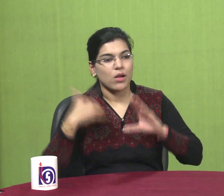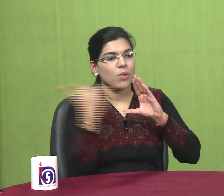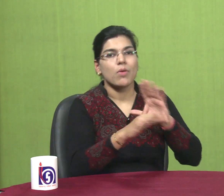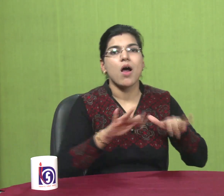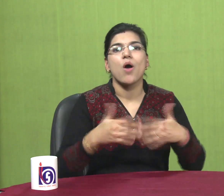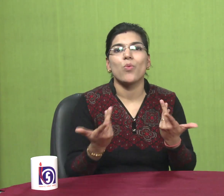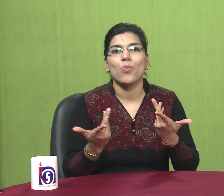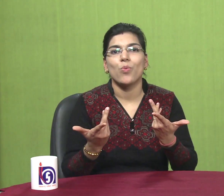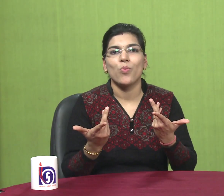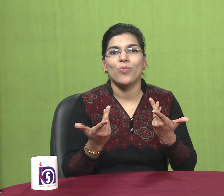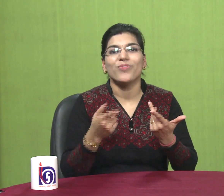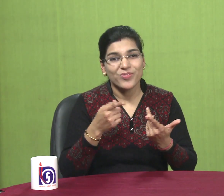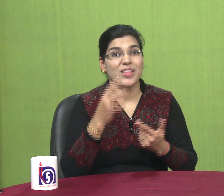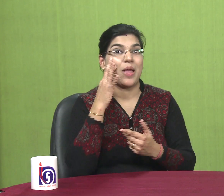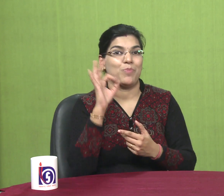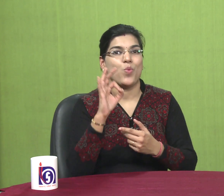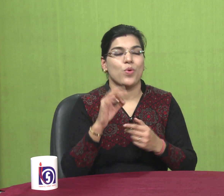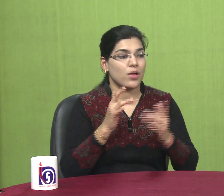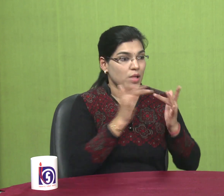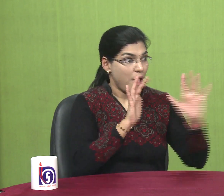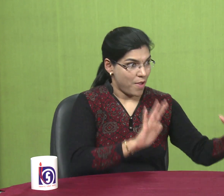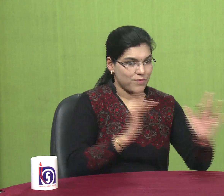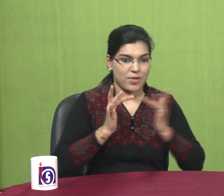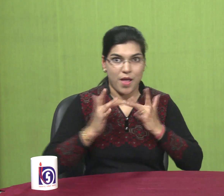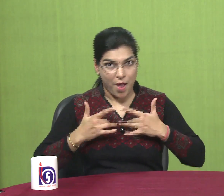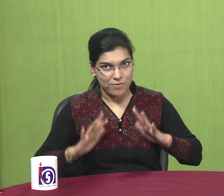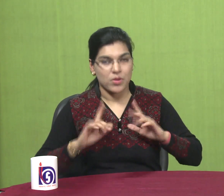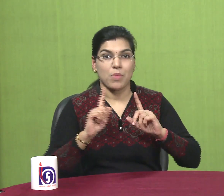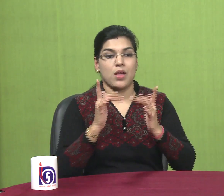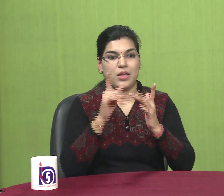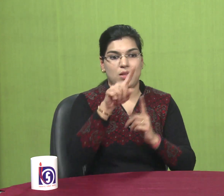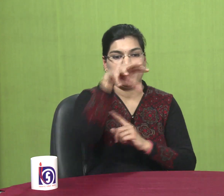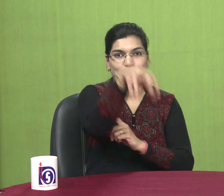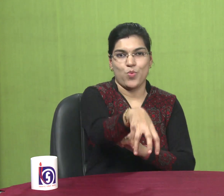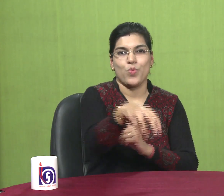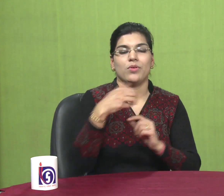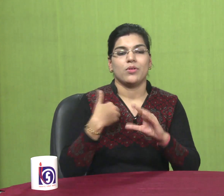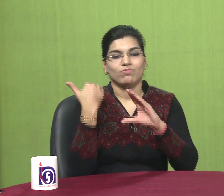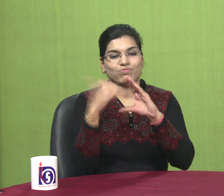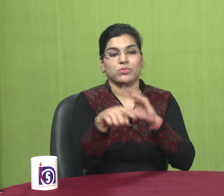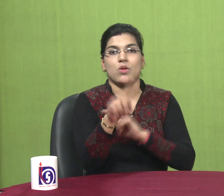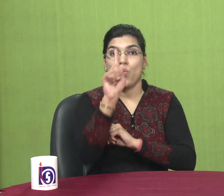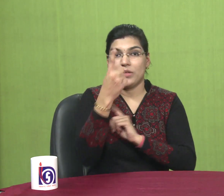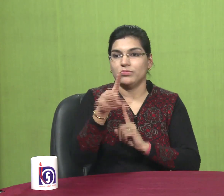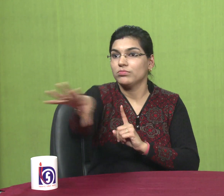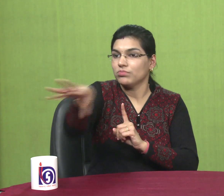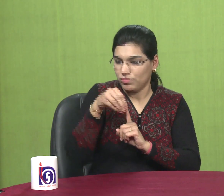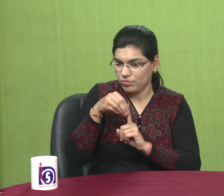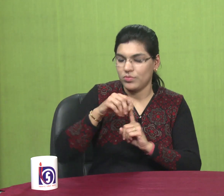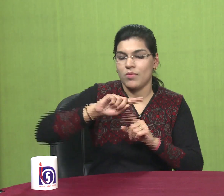internet, we cannot do it. So the internet has the biggest advantage. Without